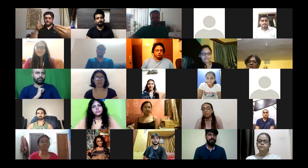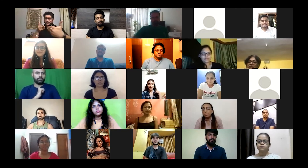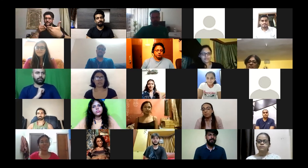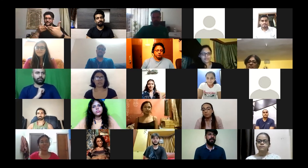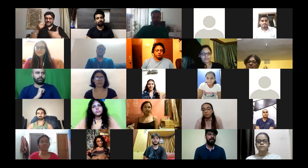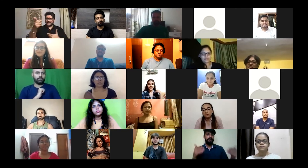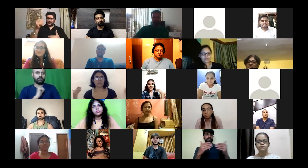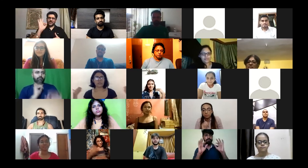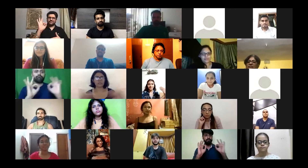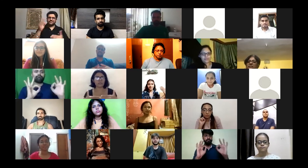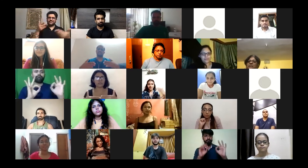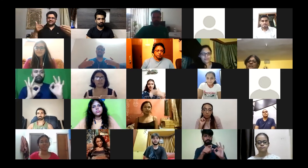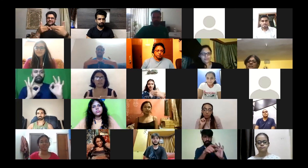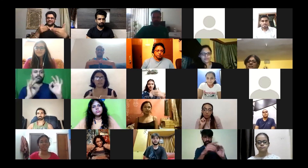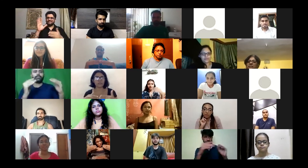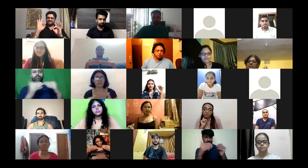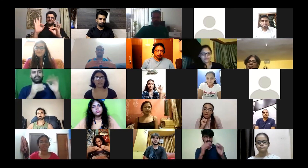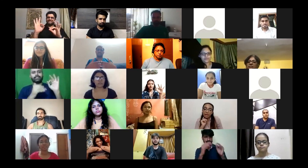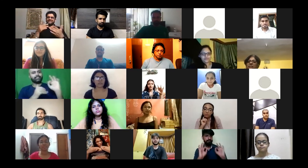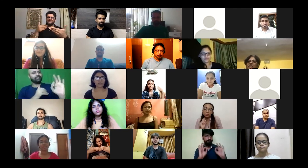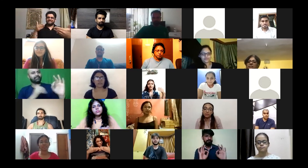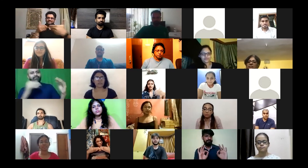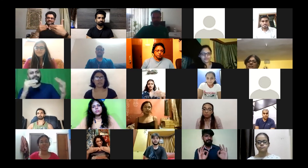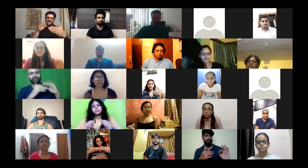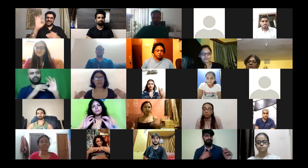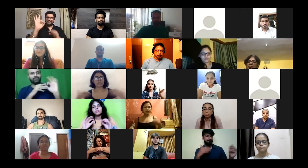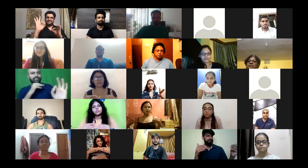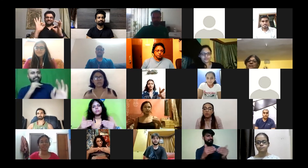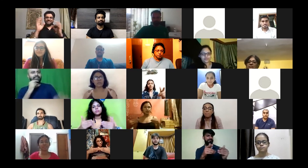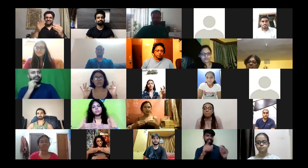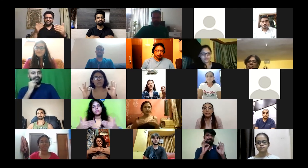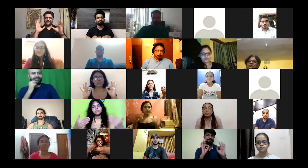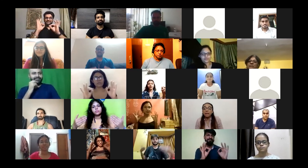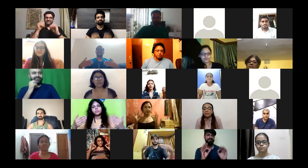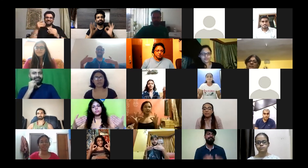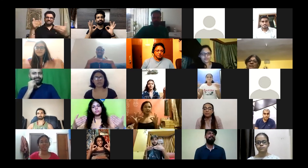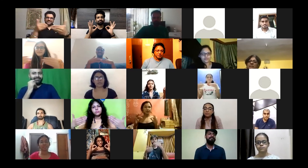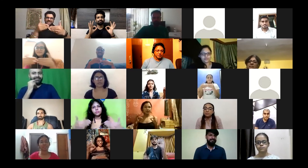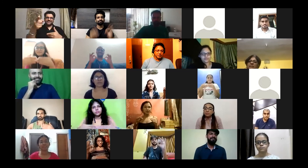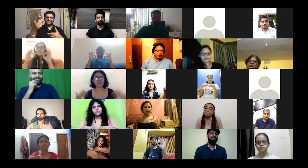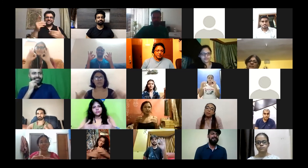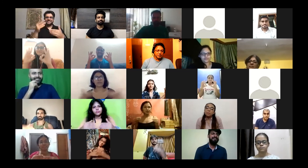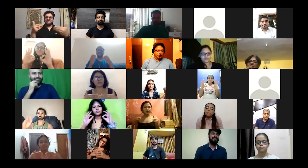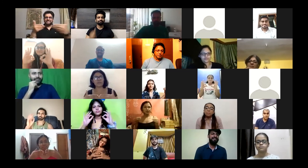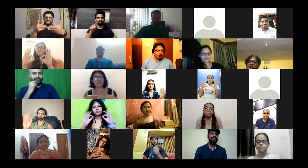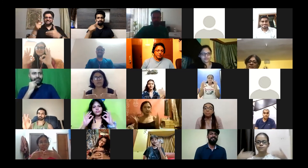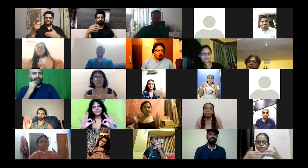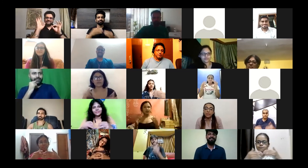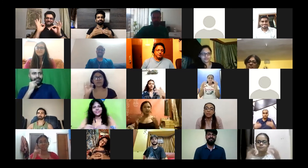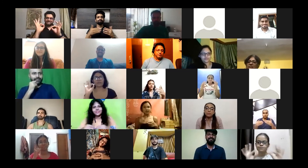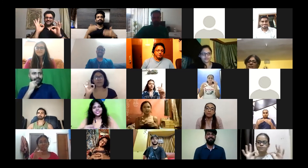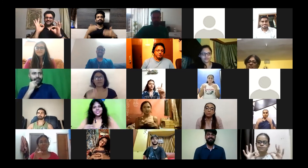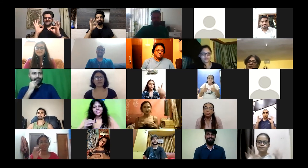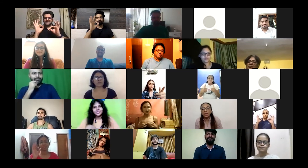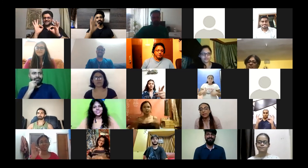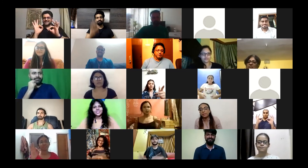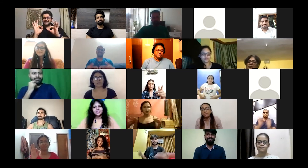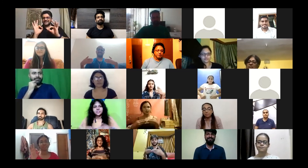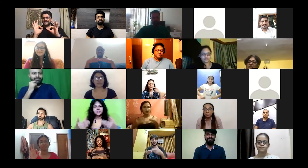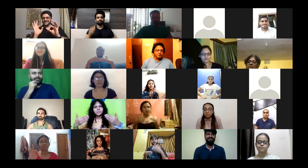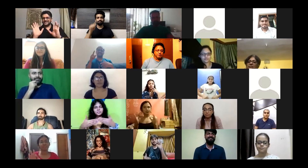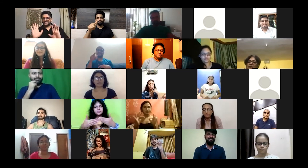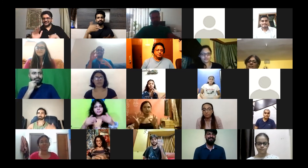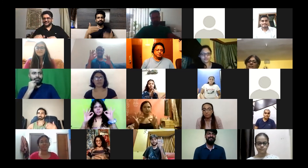meet. It was nice to meet you. Meet, nice. Meet you, nice.